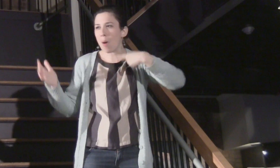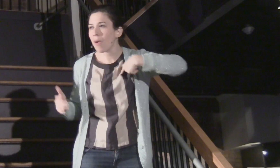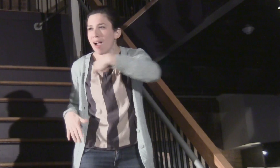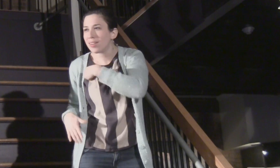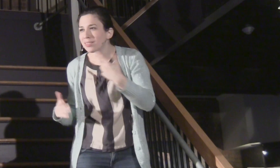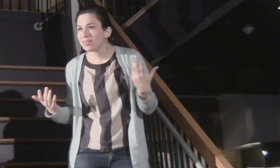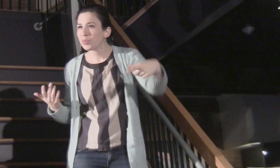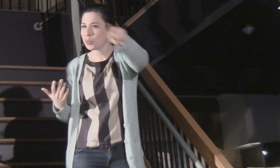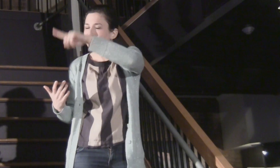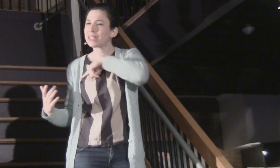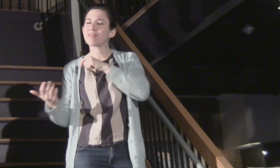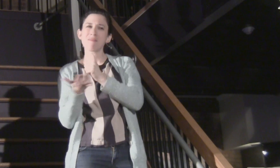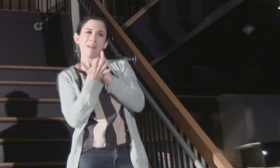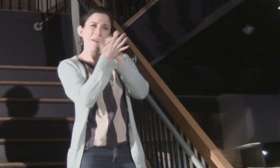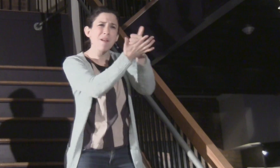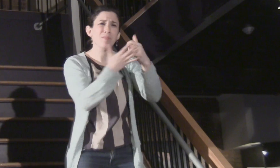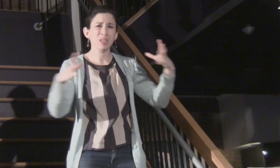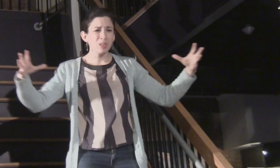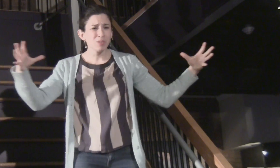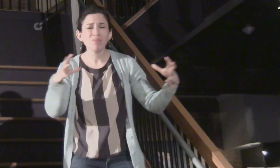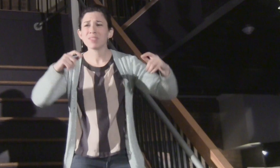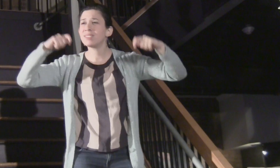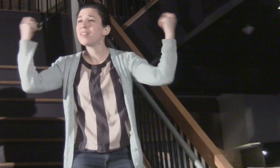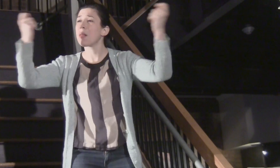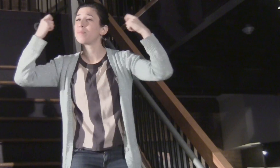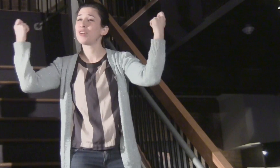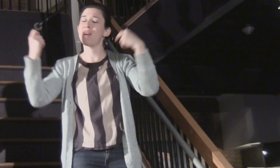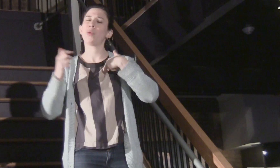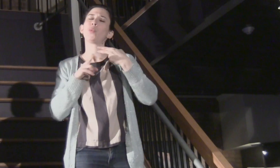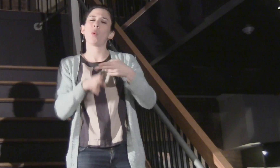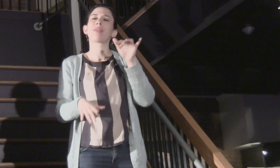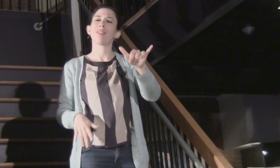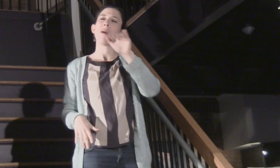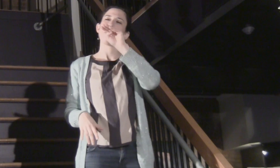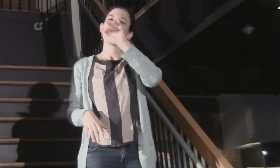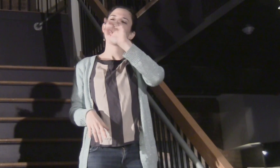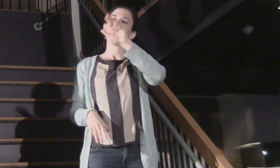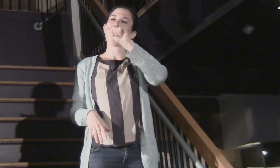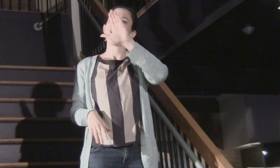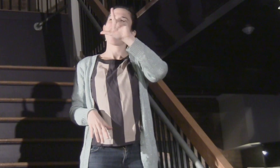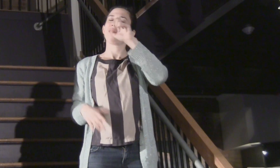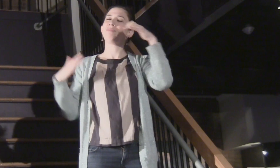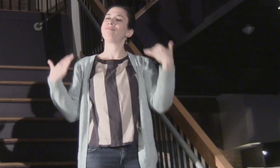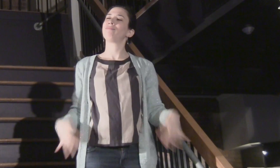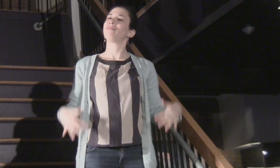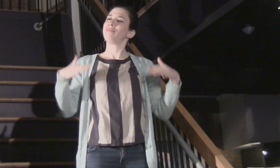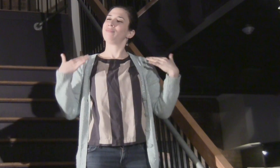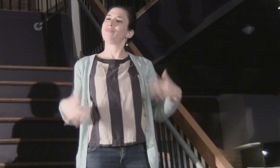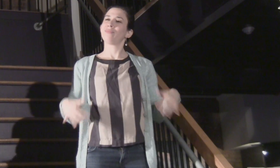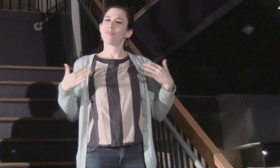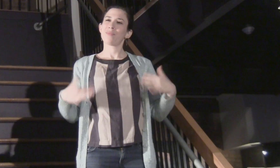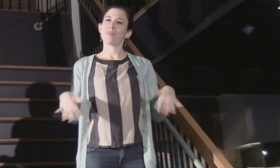can't do it without us. We need to help celebrate with the miracle.